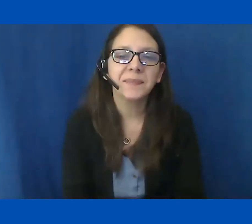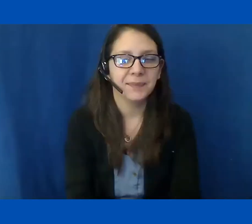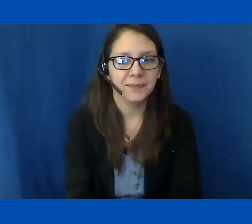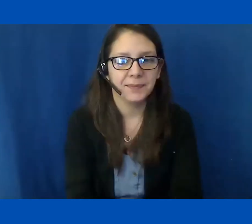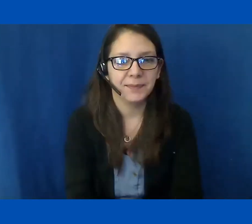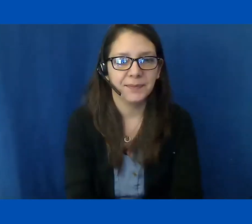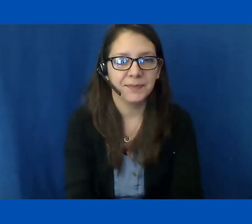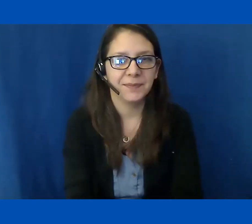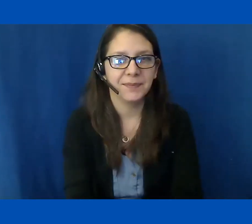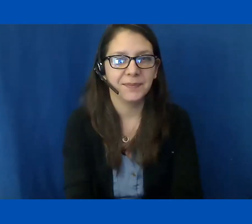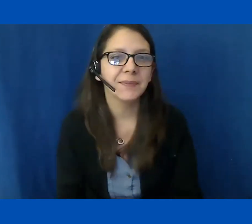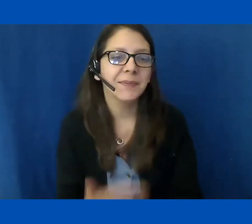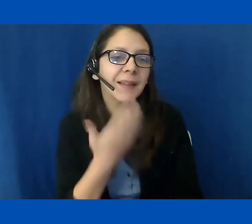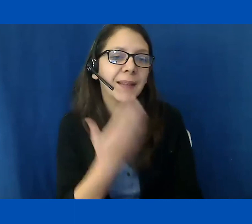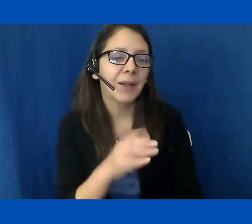Thank you, Laisha. That was great.